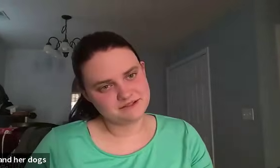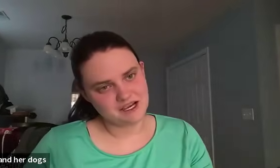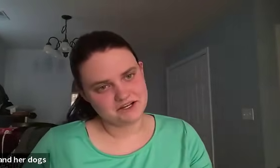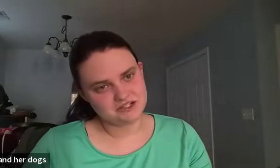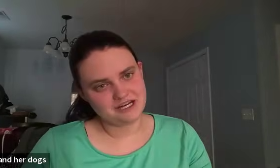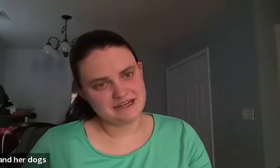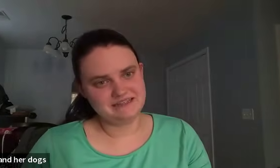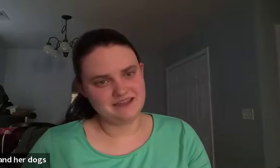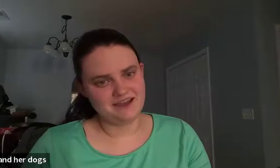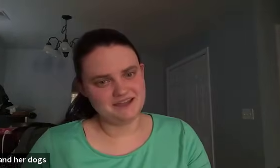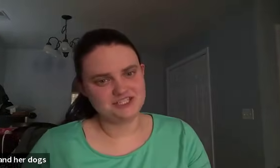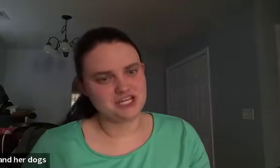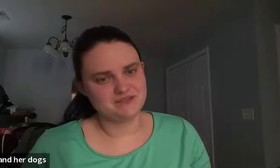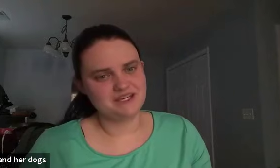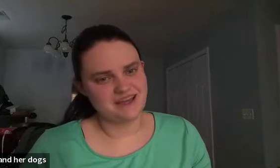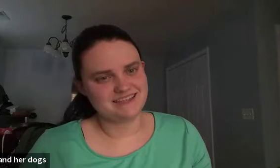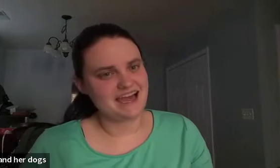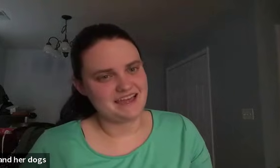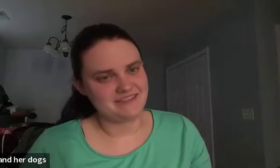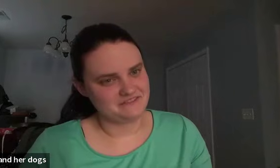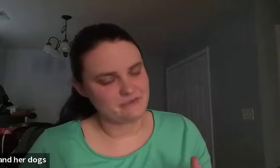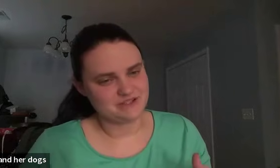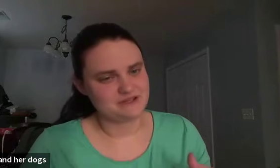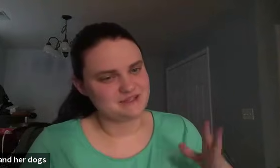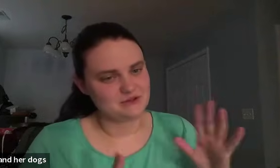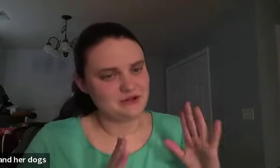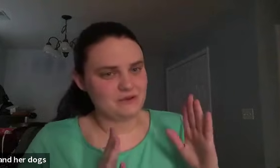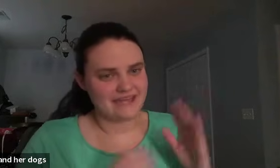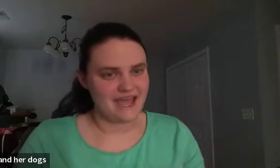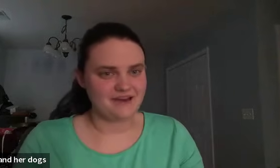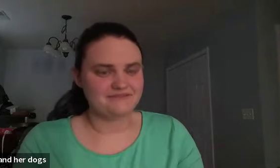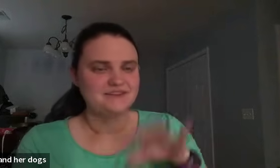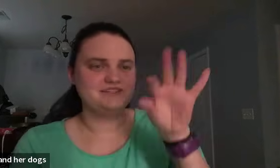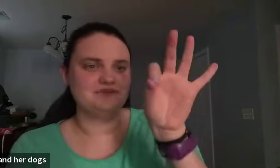do 999 just because I think that one's always a cool little one to have. So